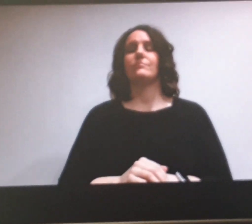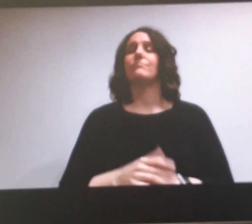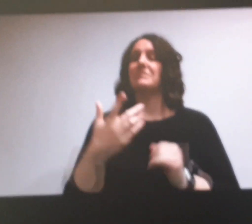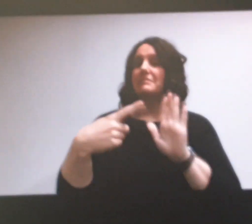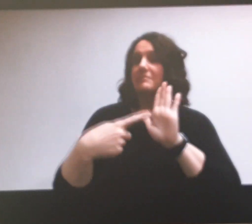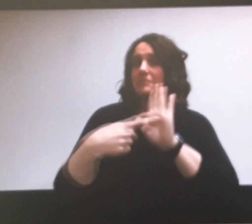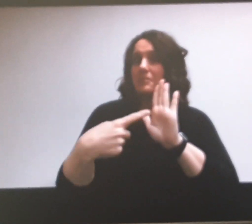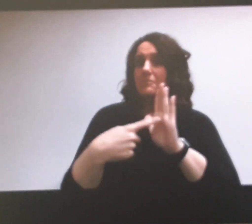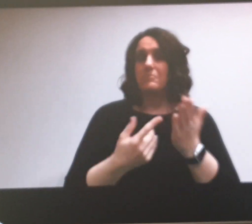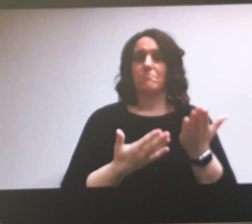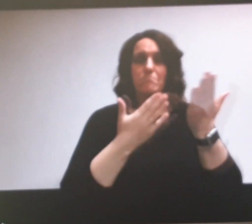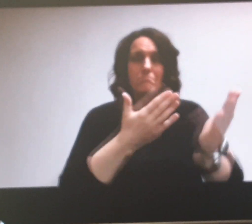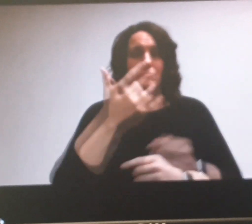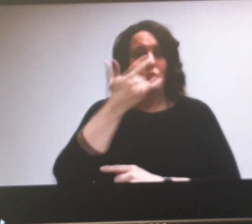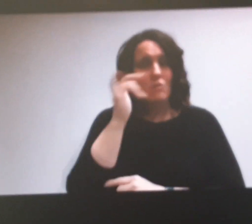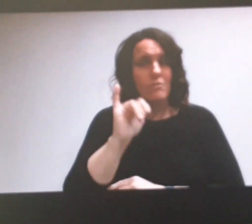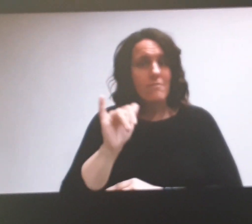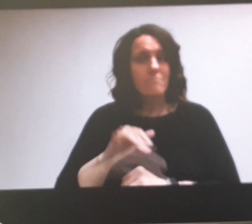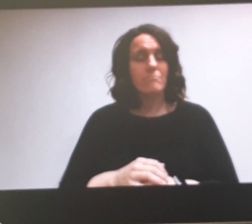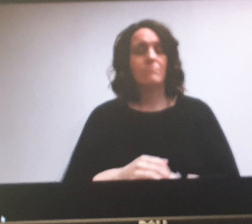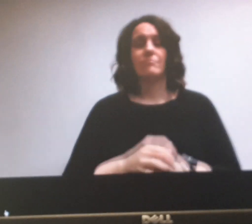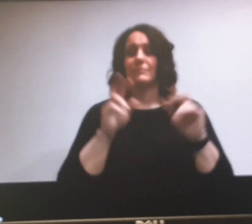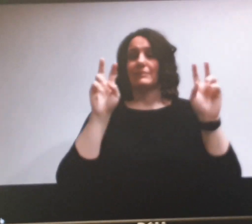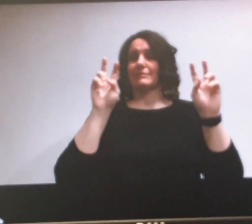and comprehensible. For example,